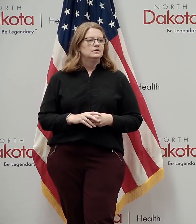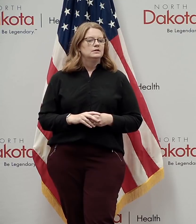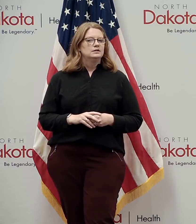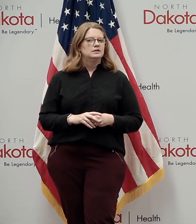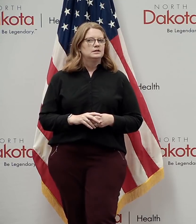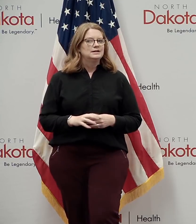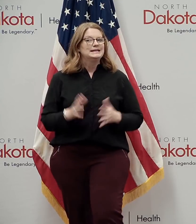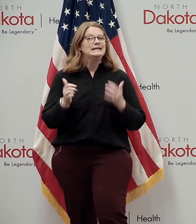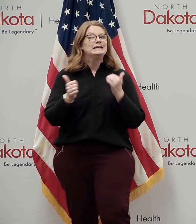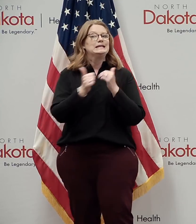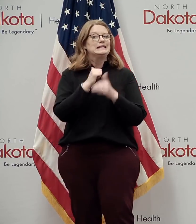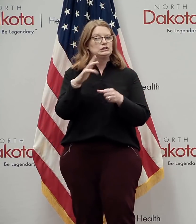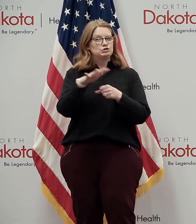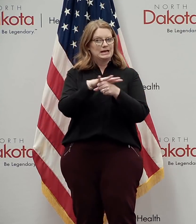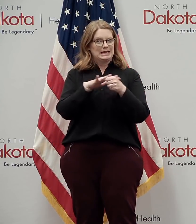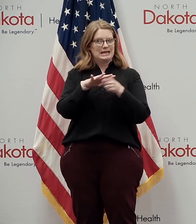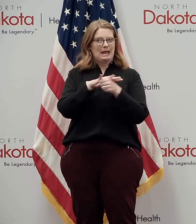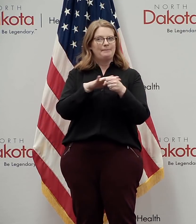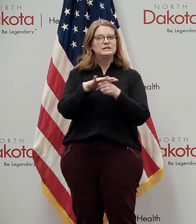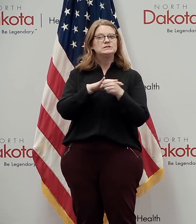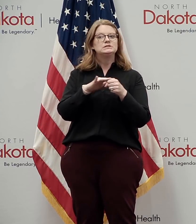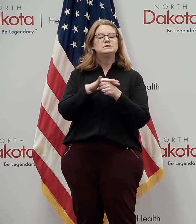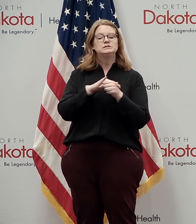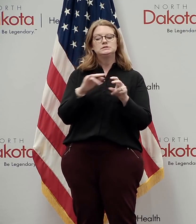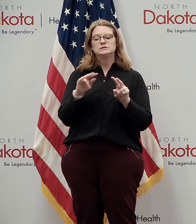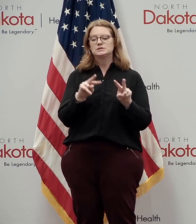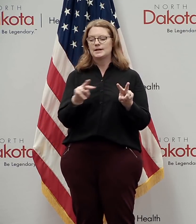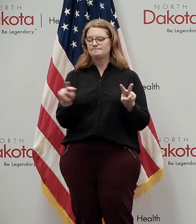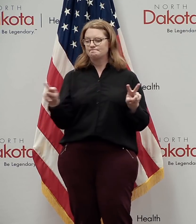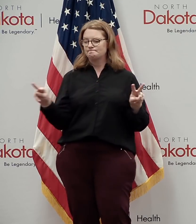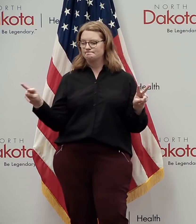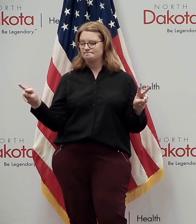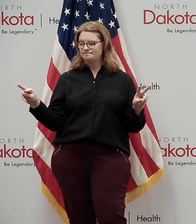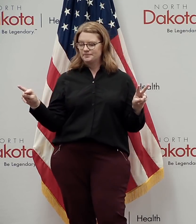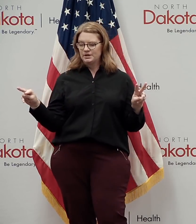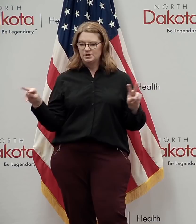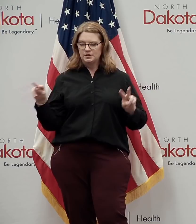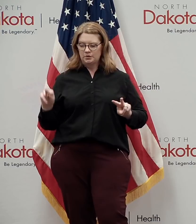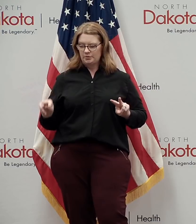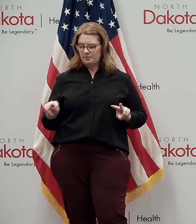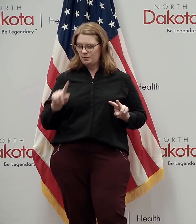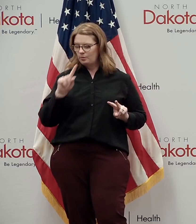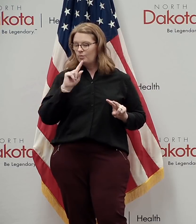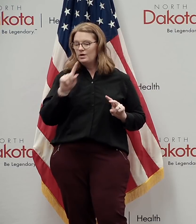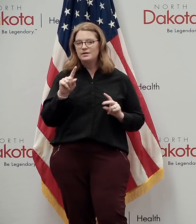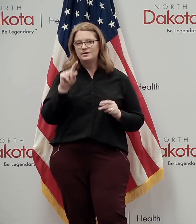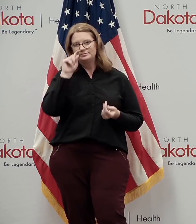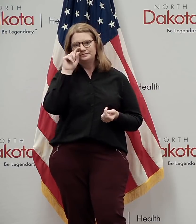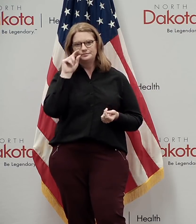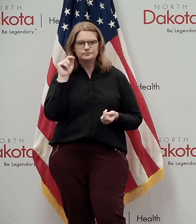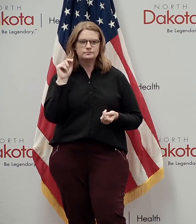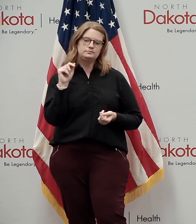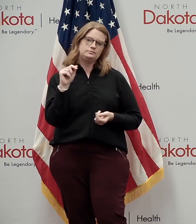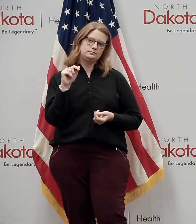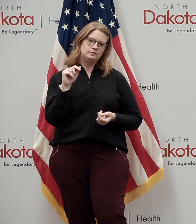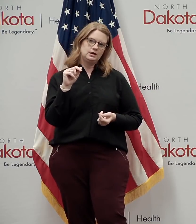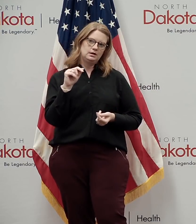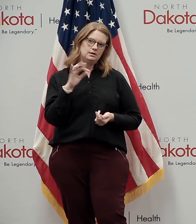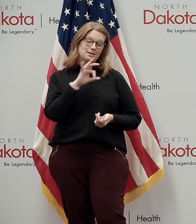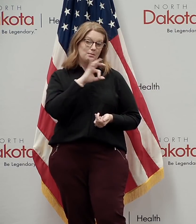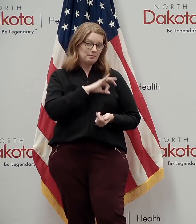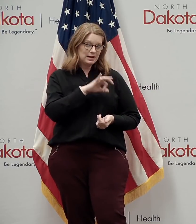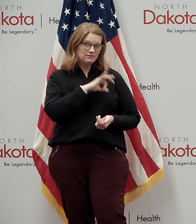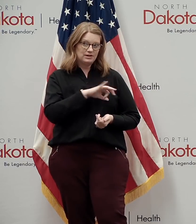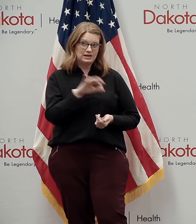having each campus look at the density. One benefit of having the